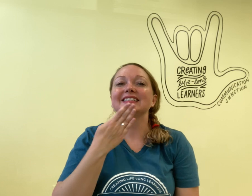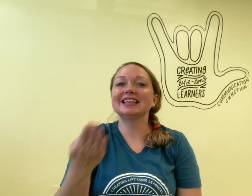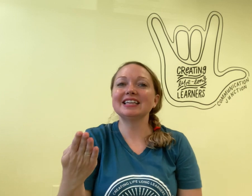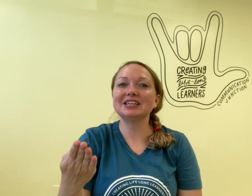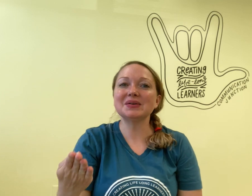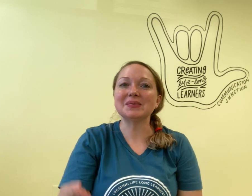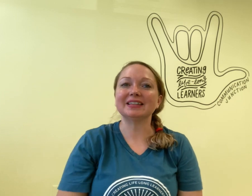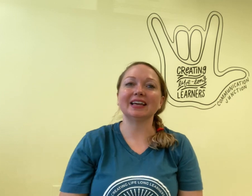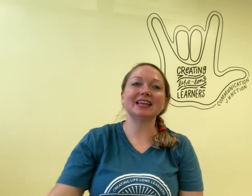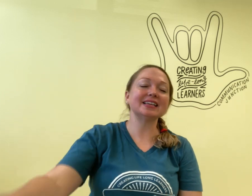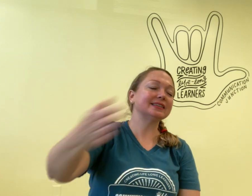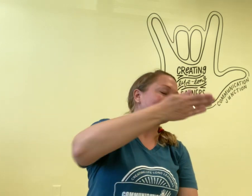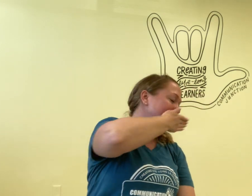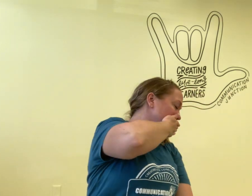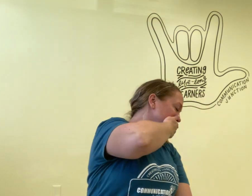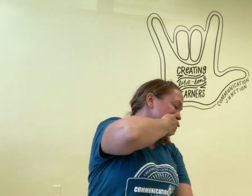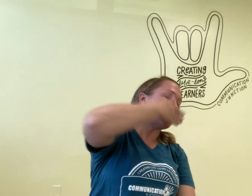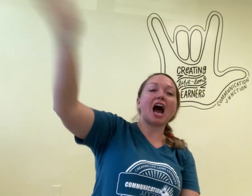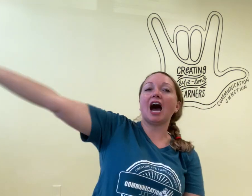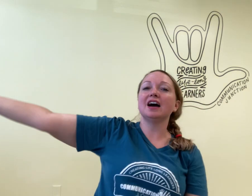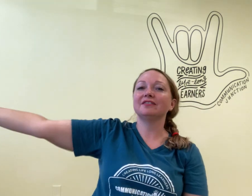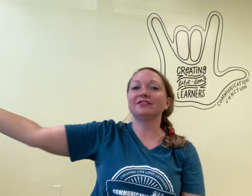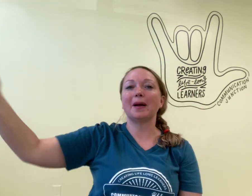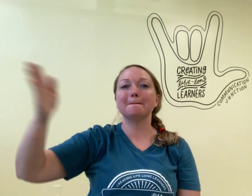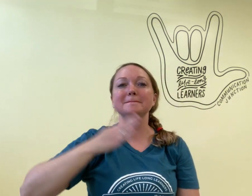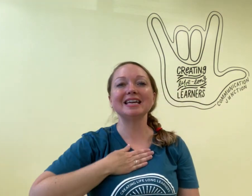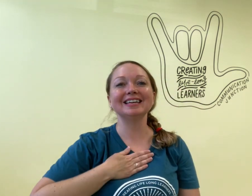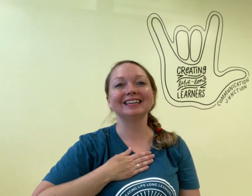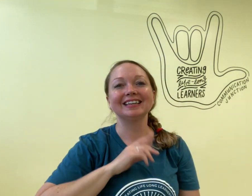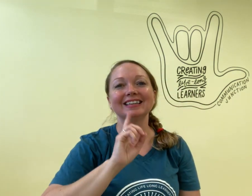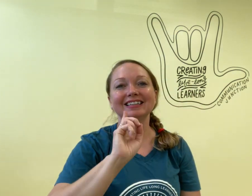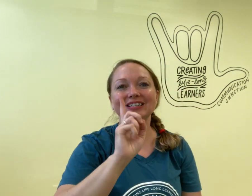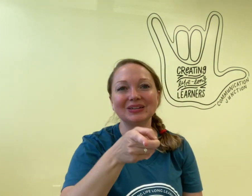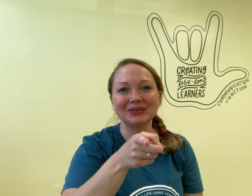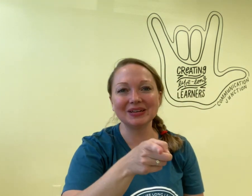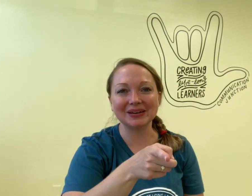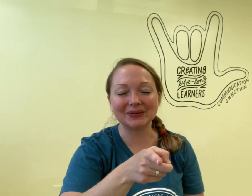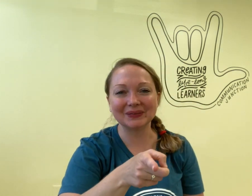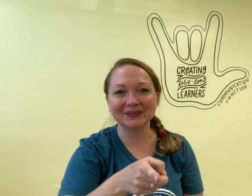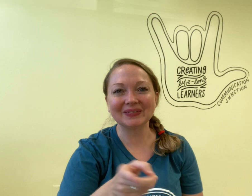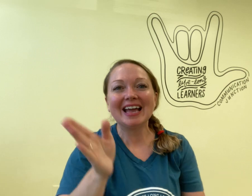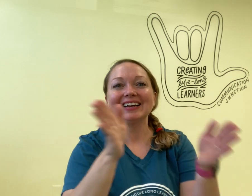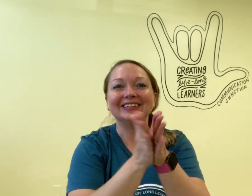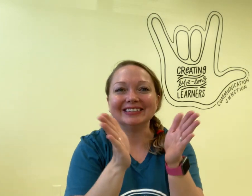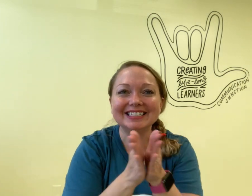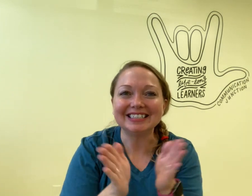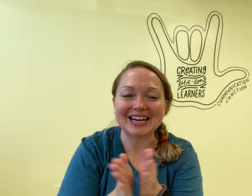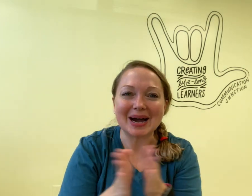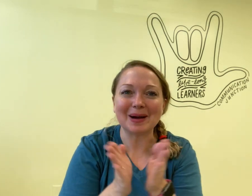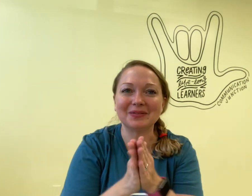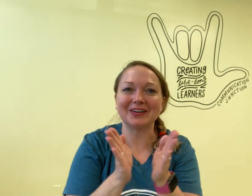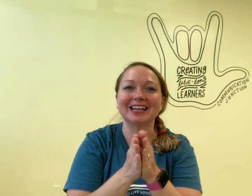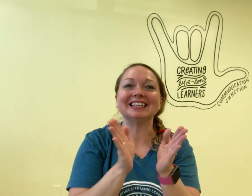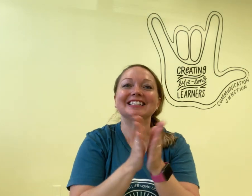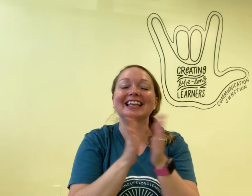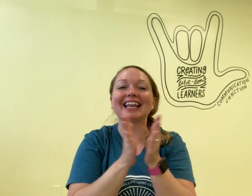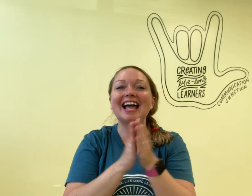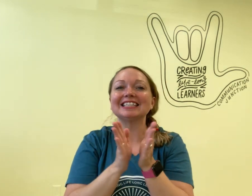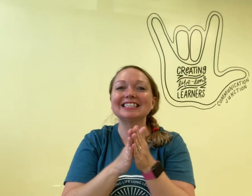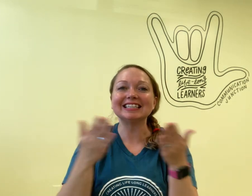thank you with a kiss, mwah, from me to you. Good job, friends. And lastly, let's sing